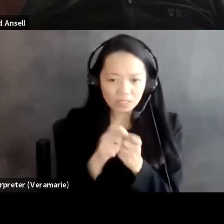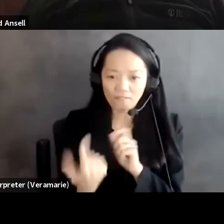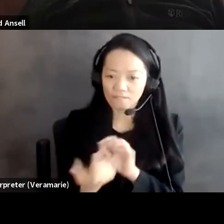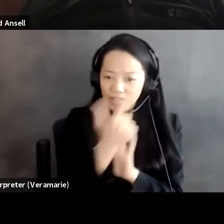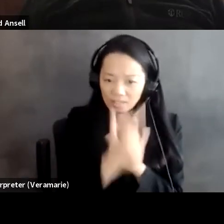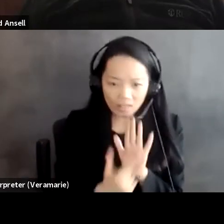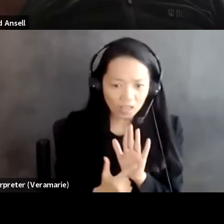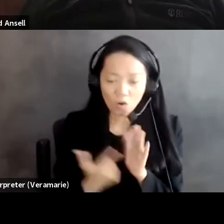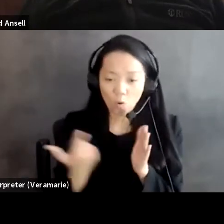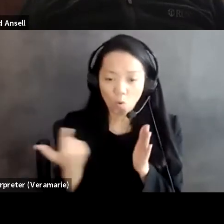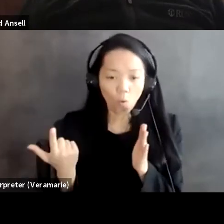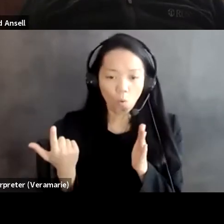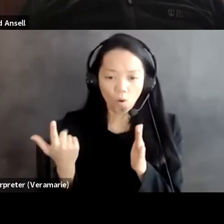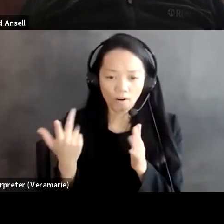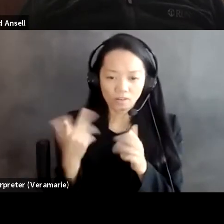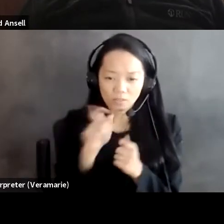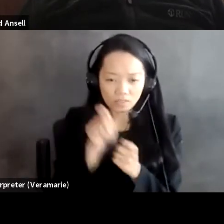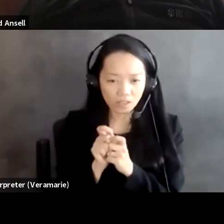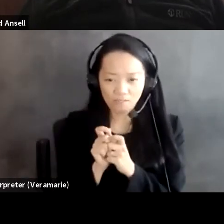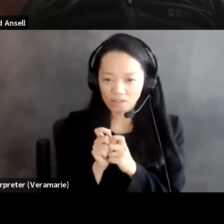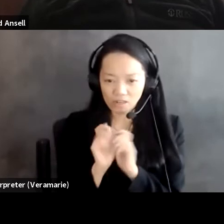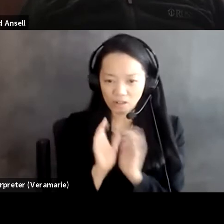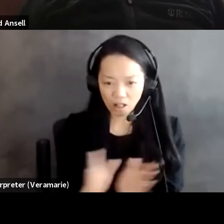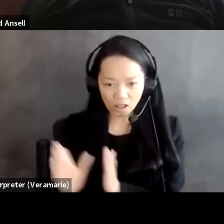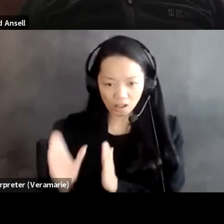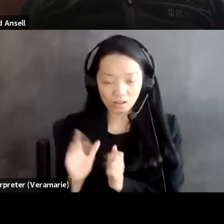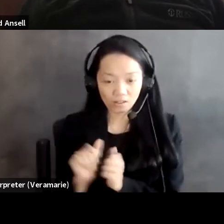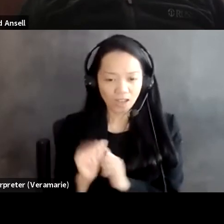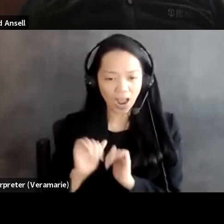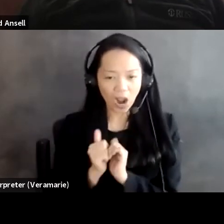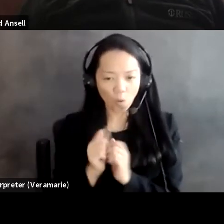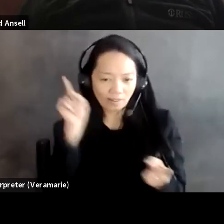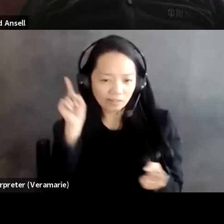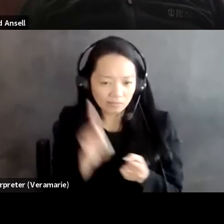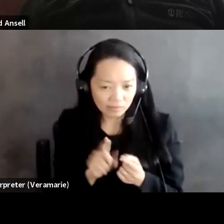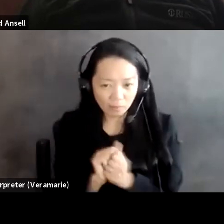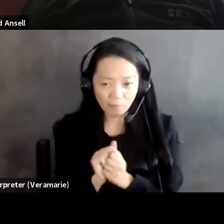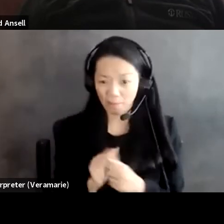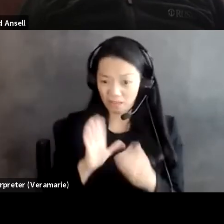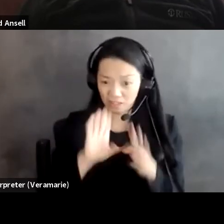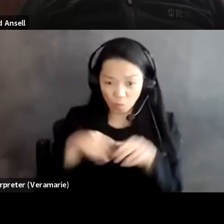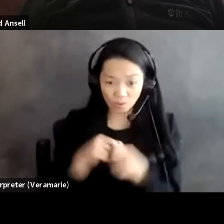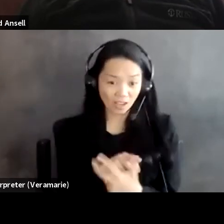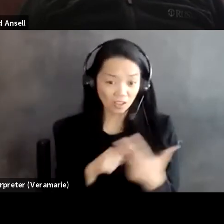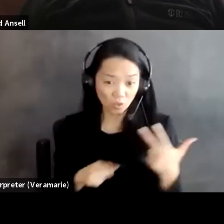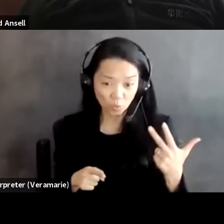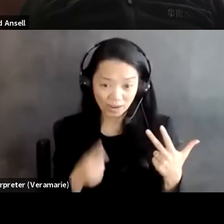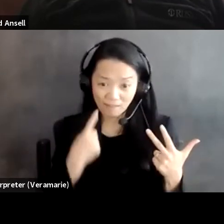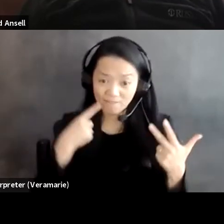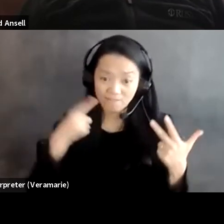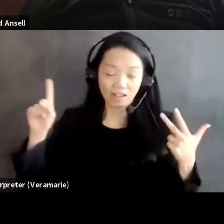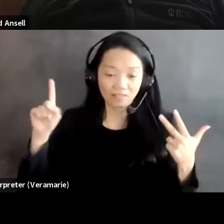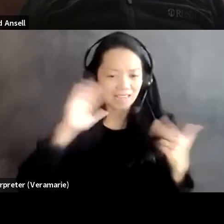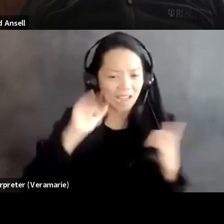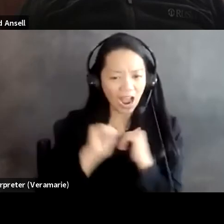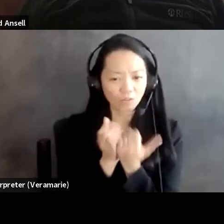package? And maybe to narrow it, given our time, if we could only focus on three things to effectively